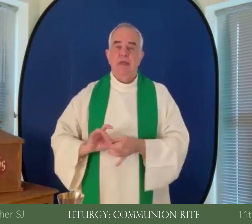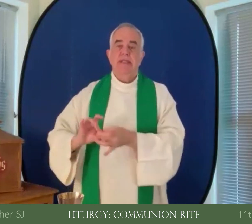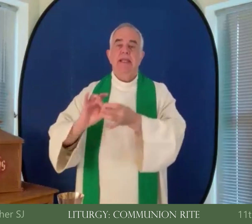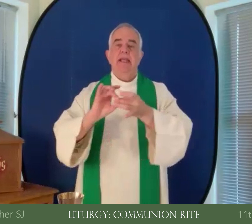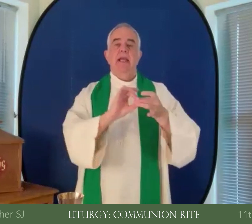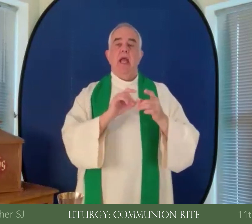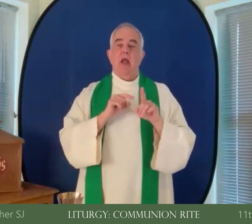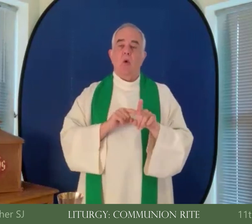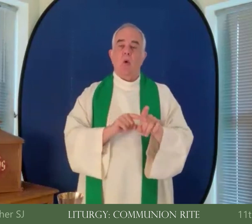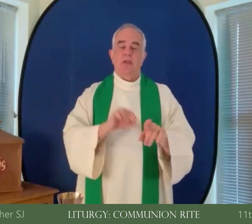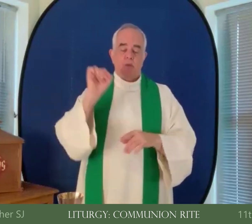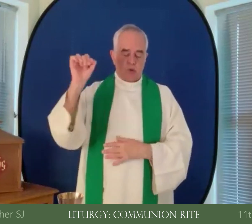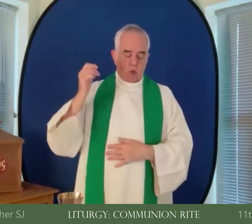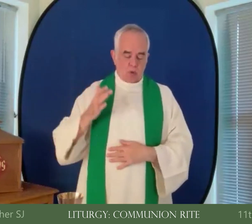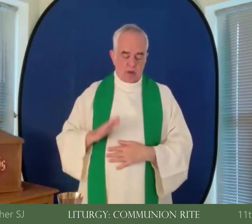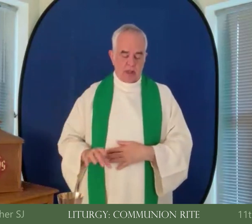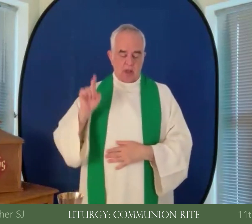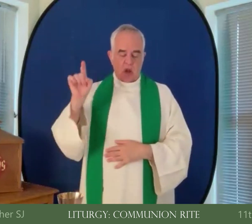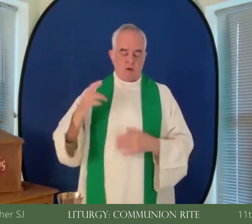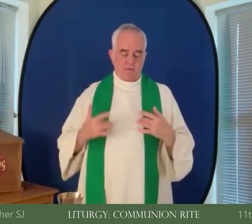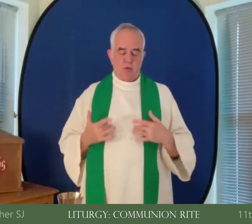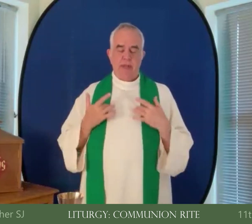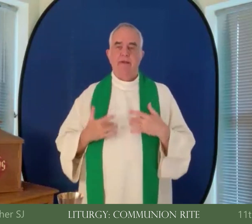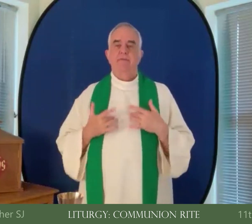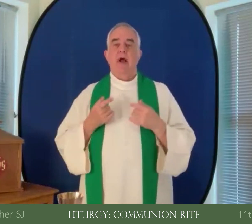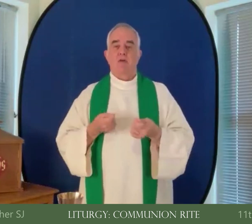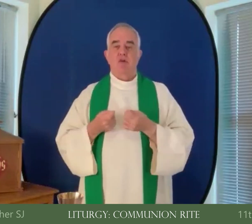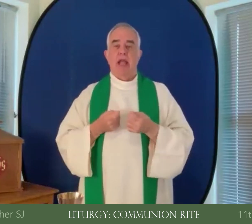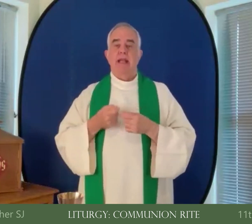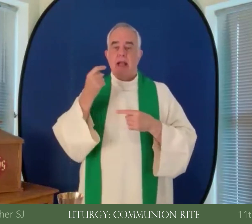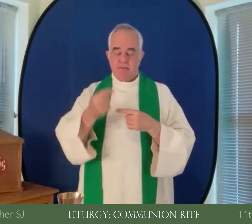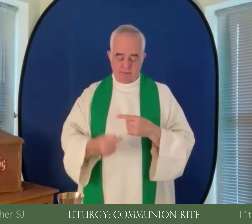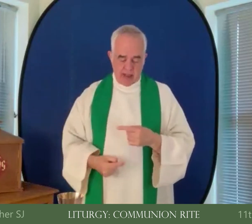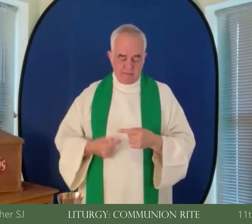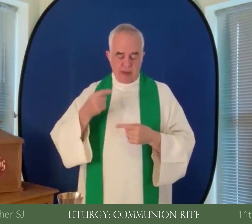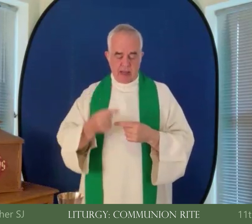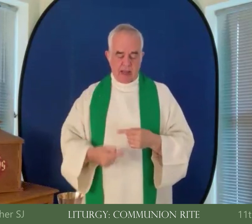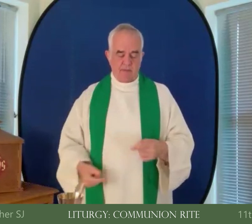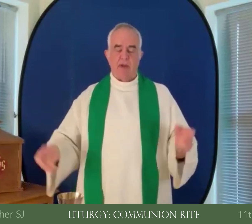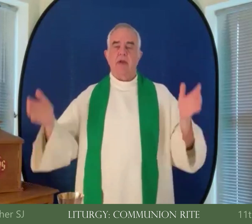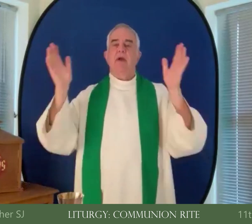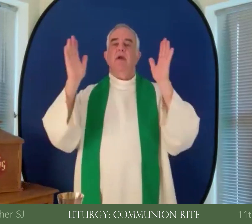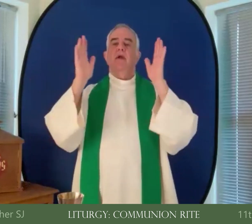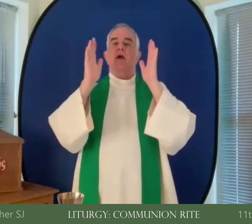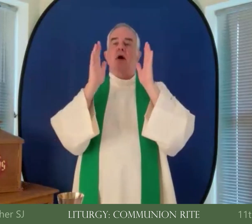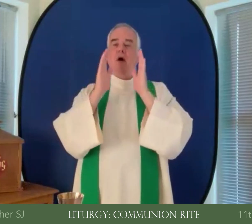unity in accordance with your word, where we live and reign forever and ever.